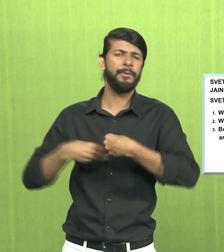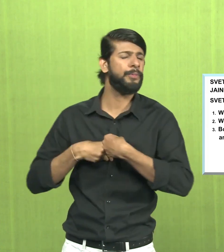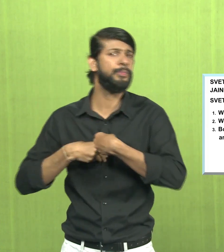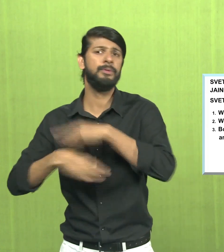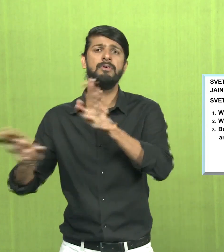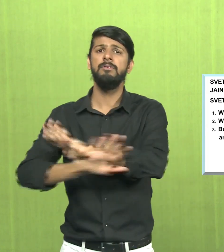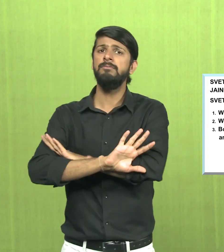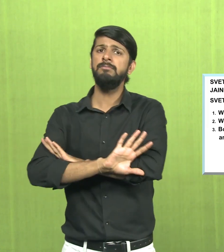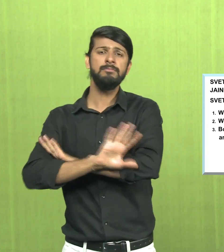up,